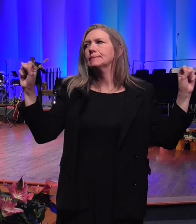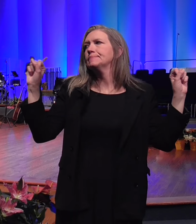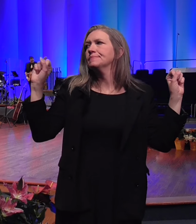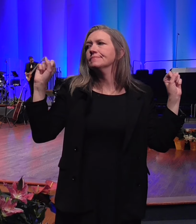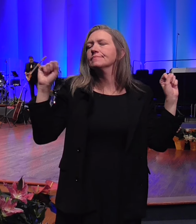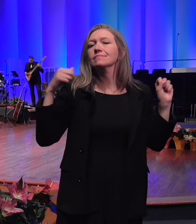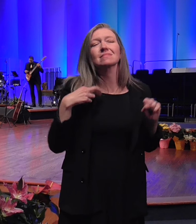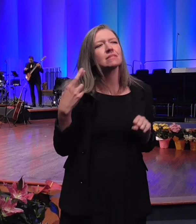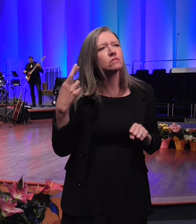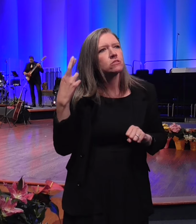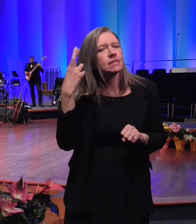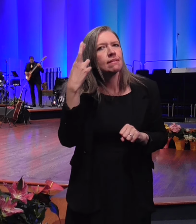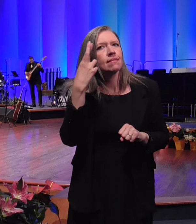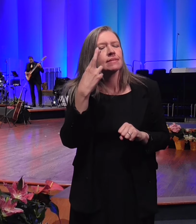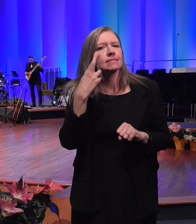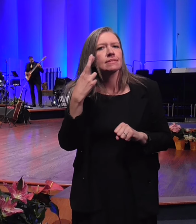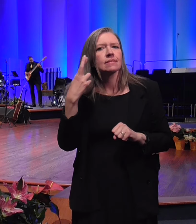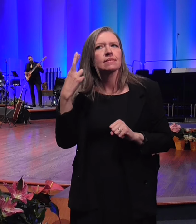I